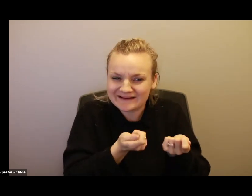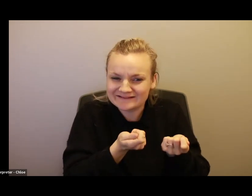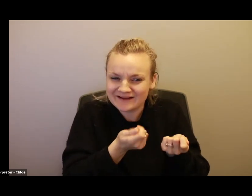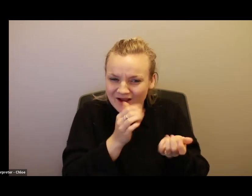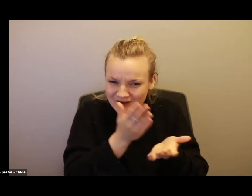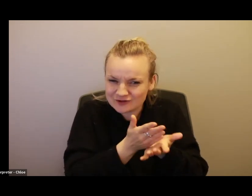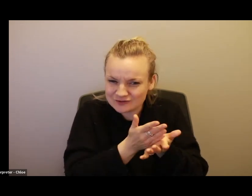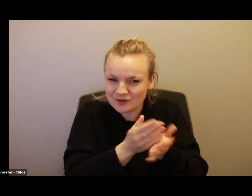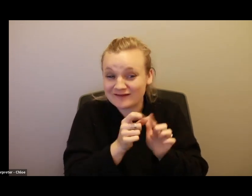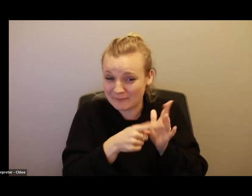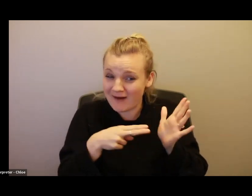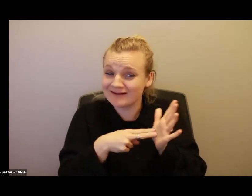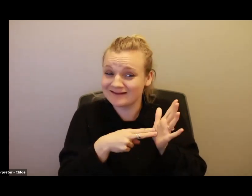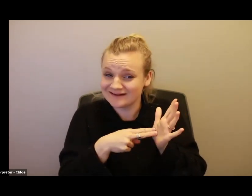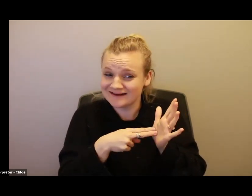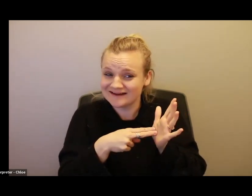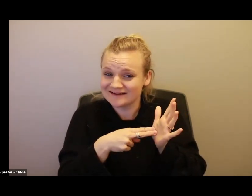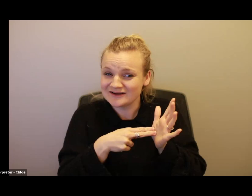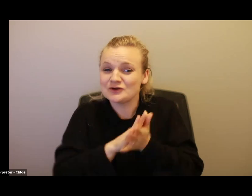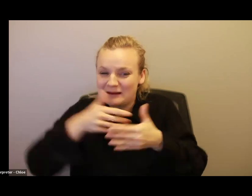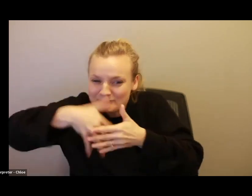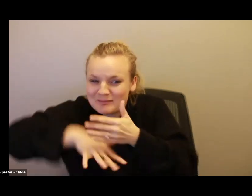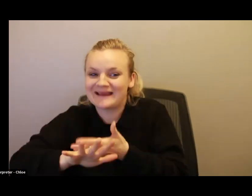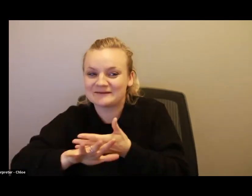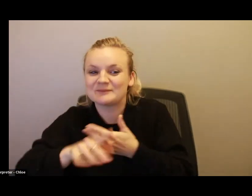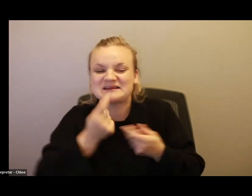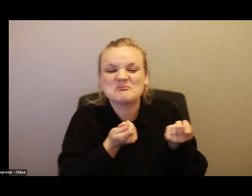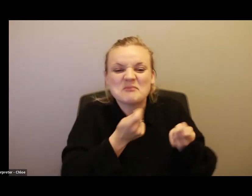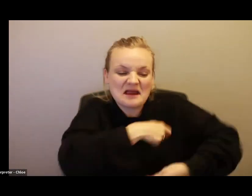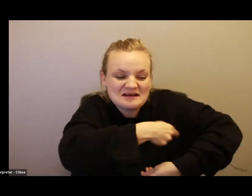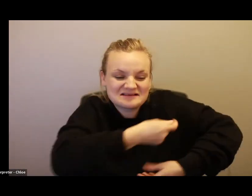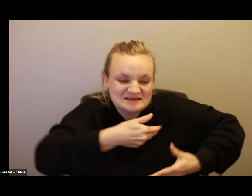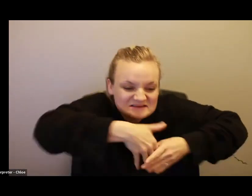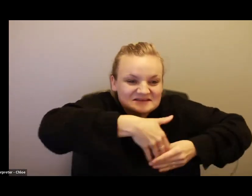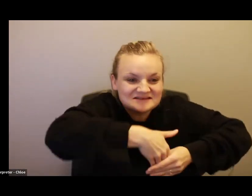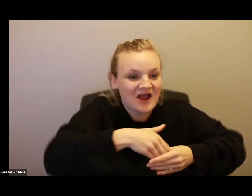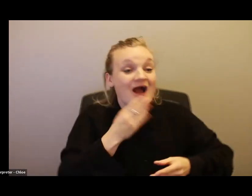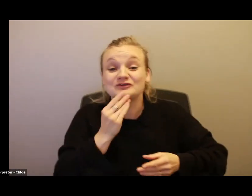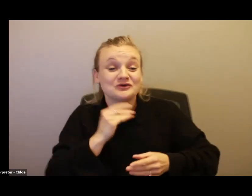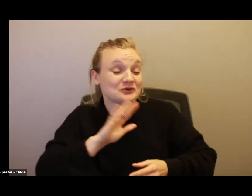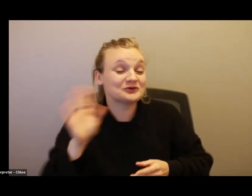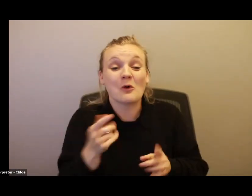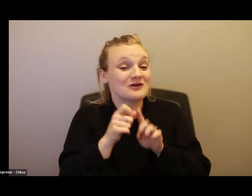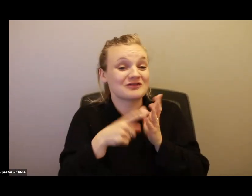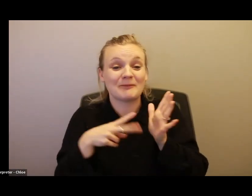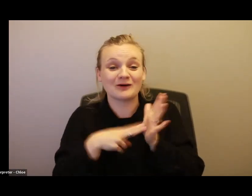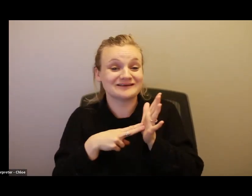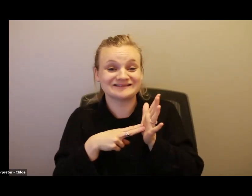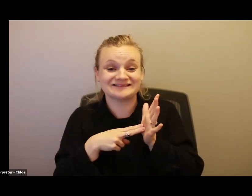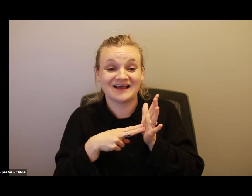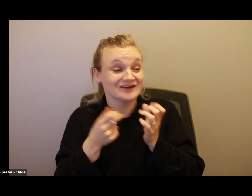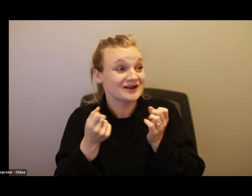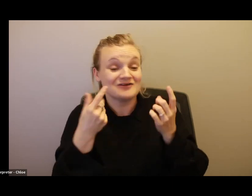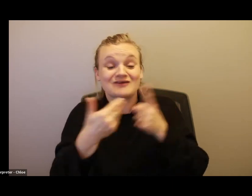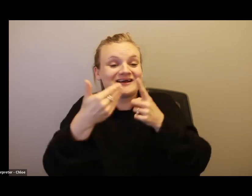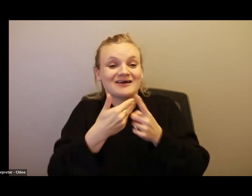puns at this time of night? Over the last few months, I think we've exhausted all of the donut puns. They're now just part of my lexicon. I don't even recognize